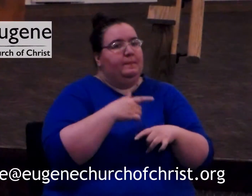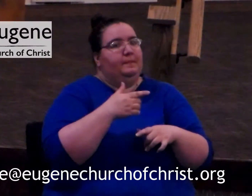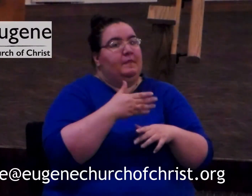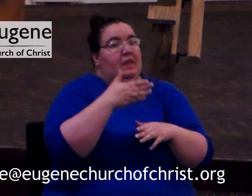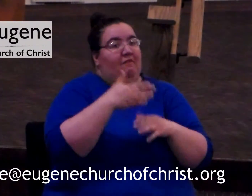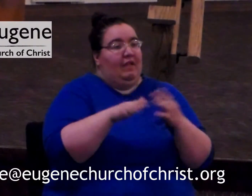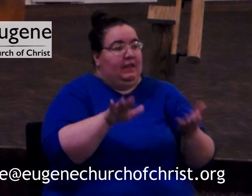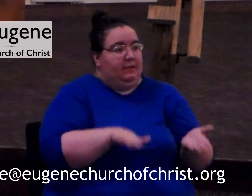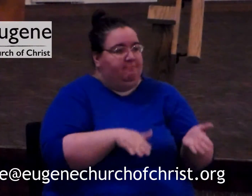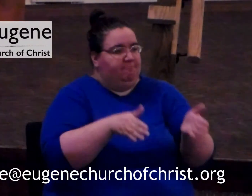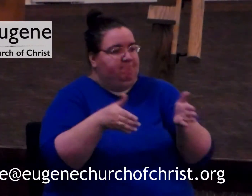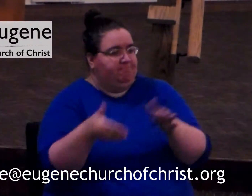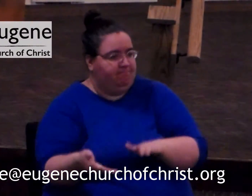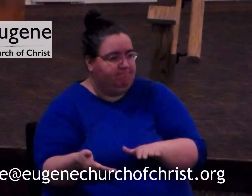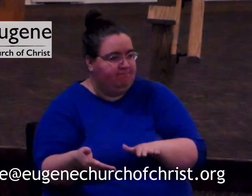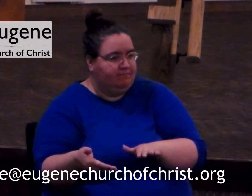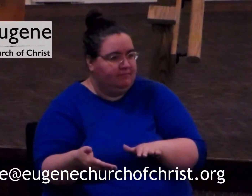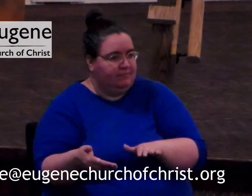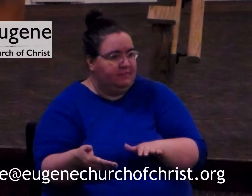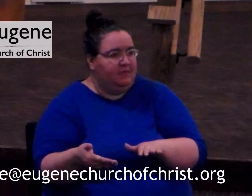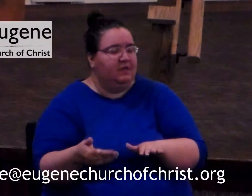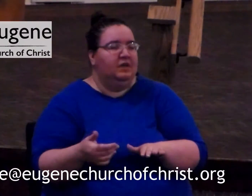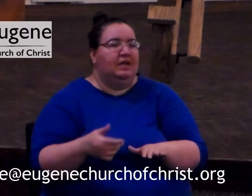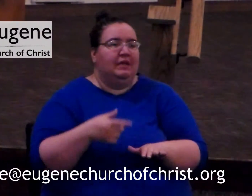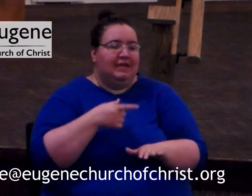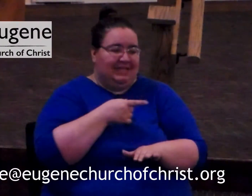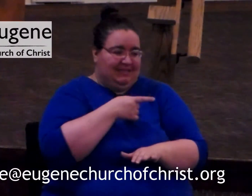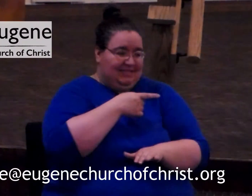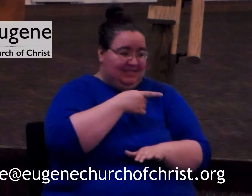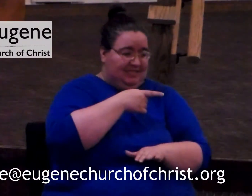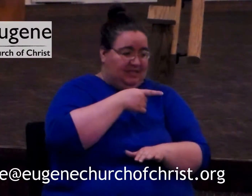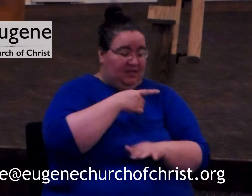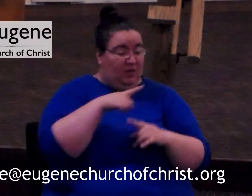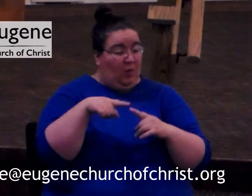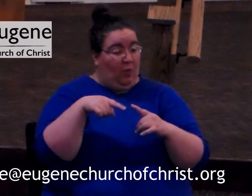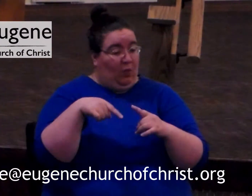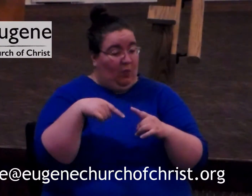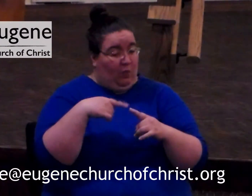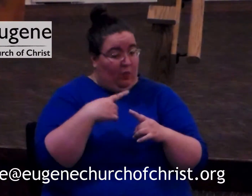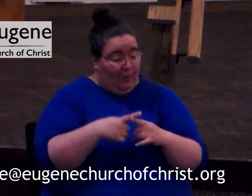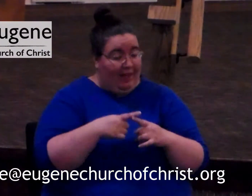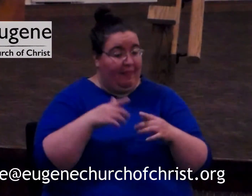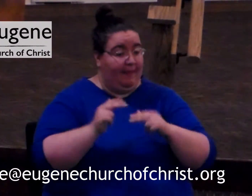that donated a tenth of the money that this man donated to build that church.